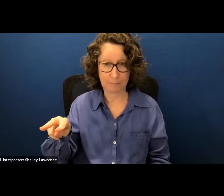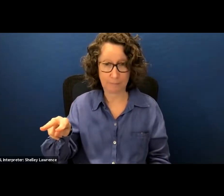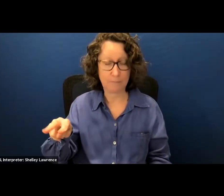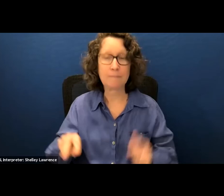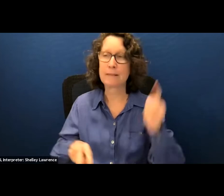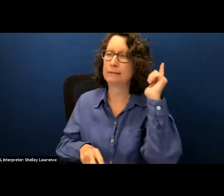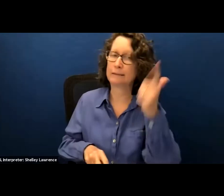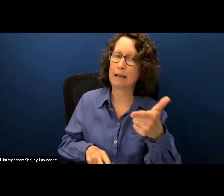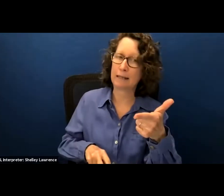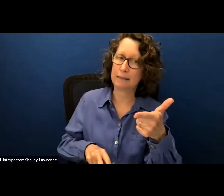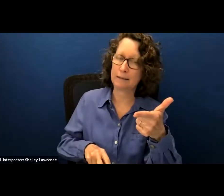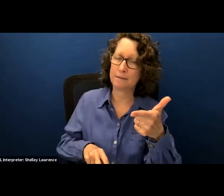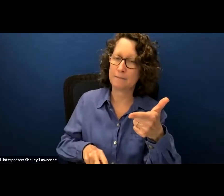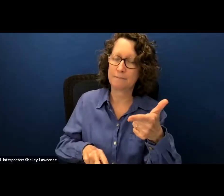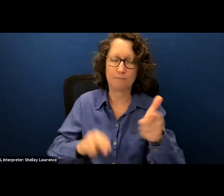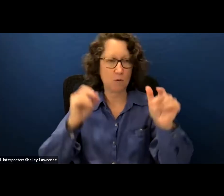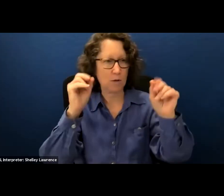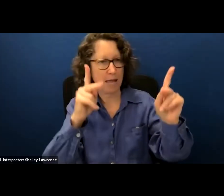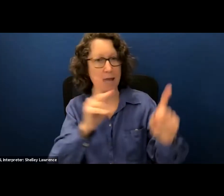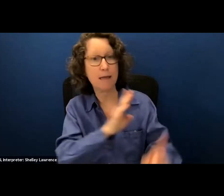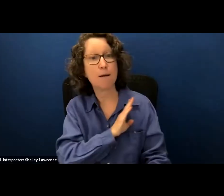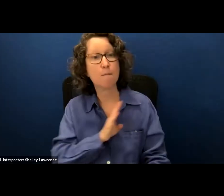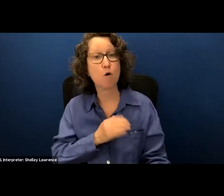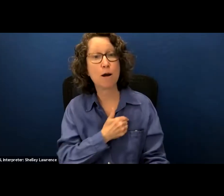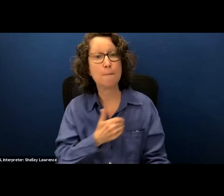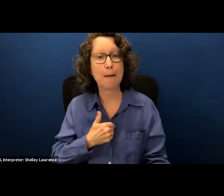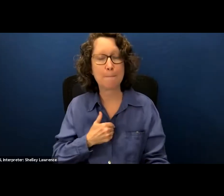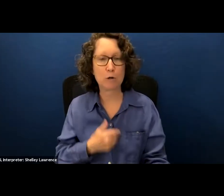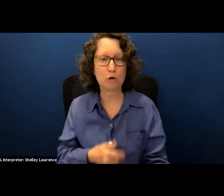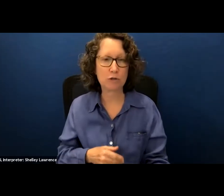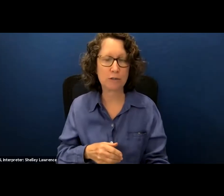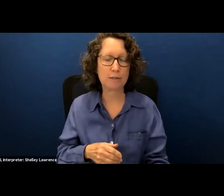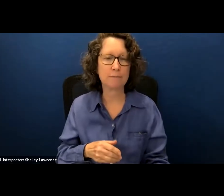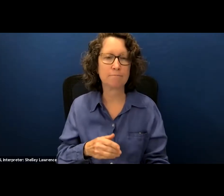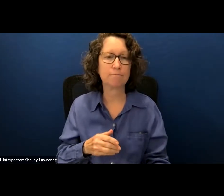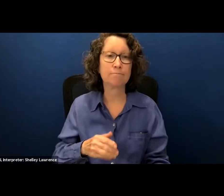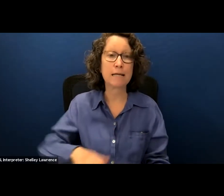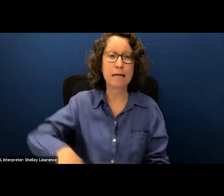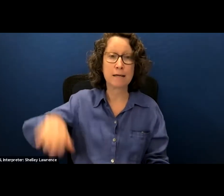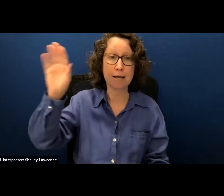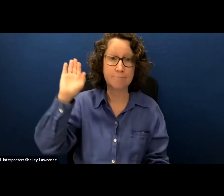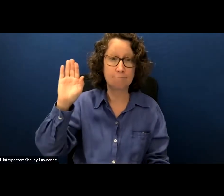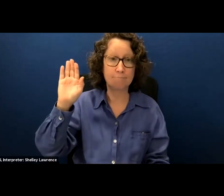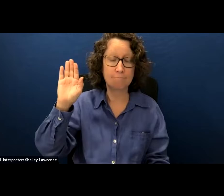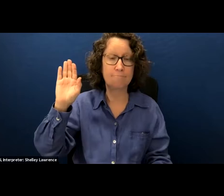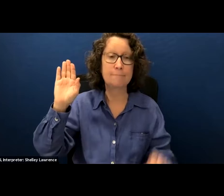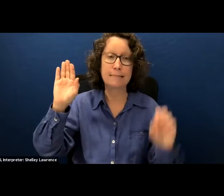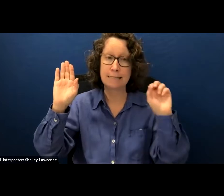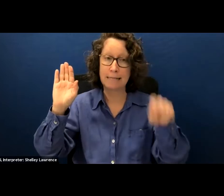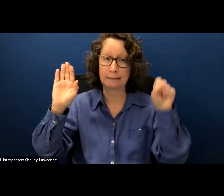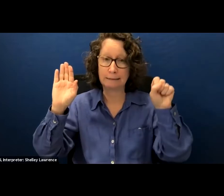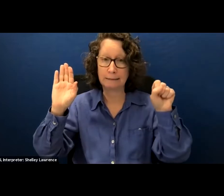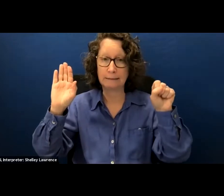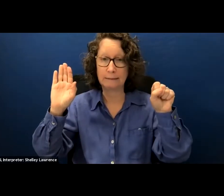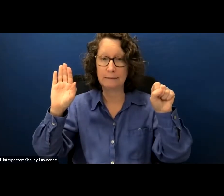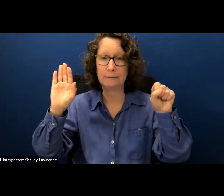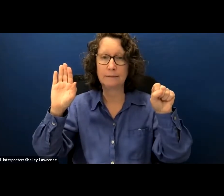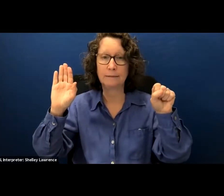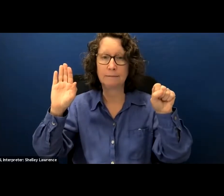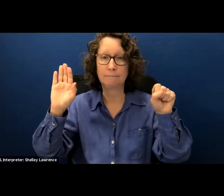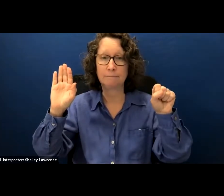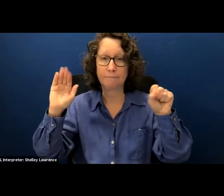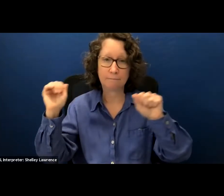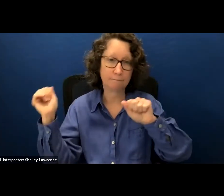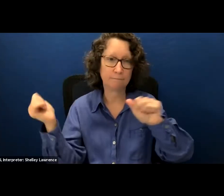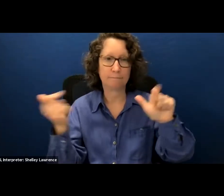Second. Okay, board members, please signify by saying aye and raising your hand. Aye.